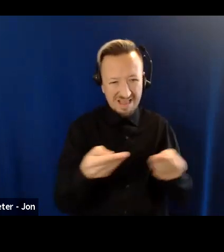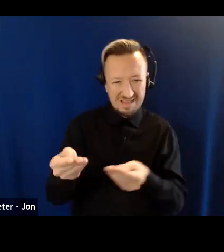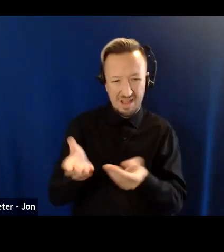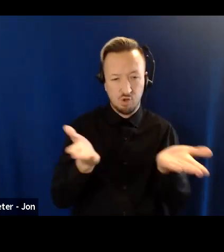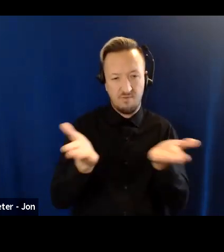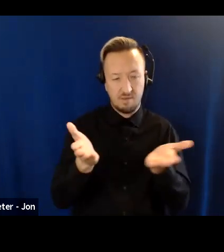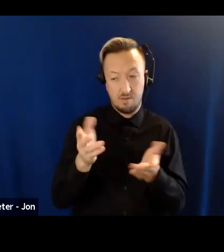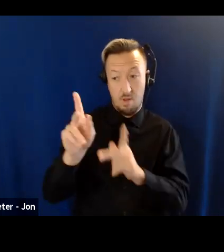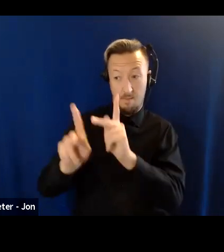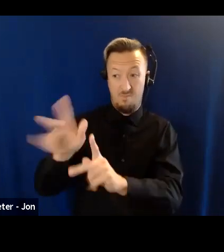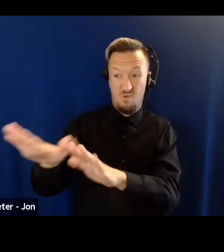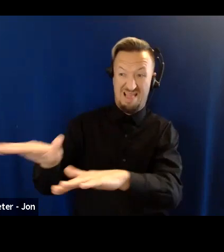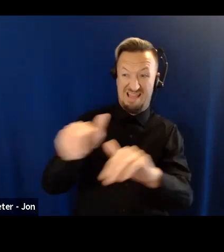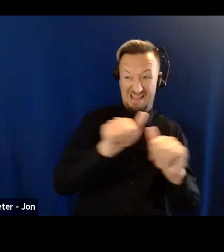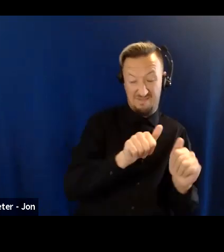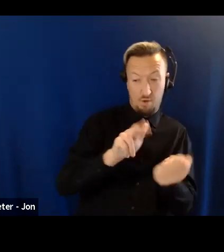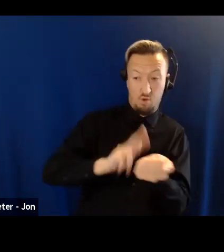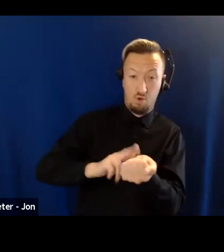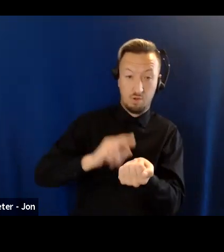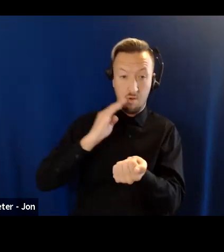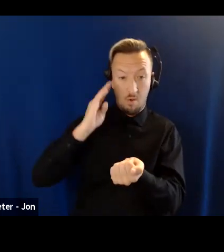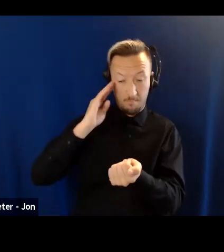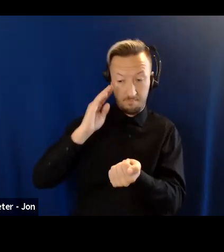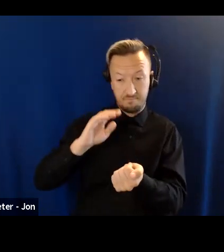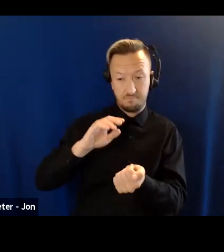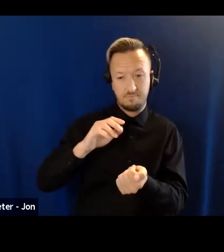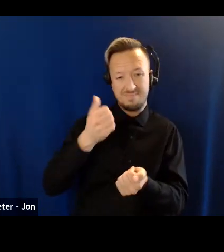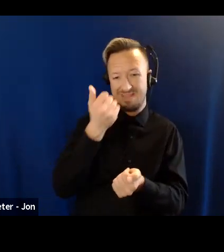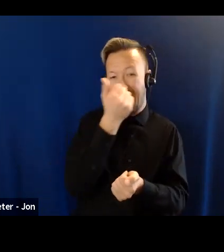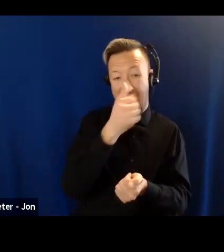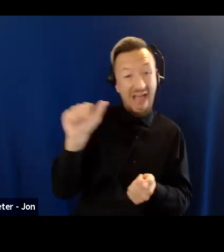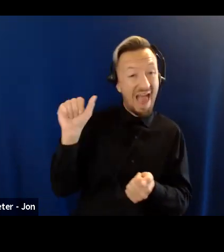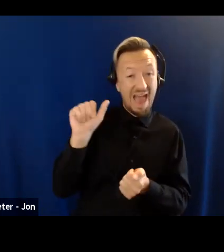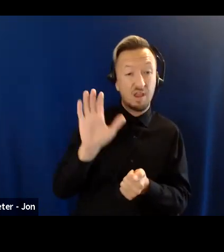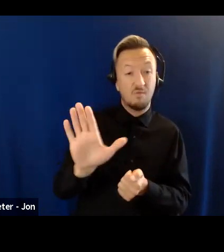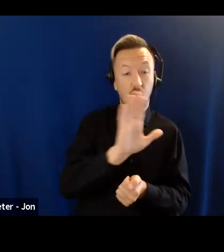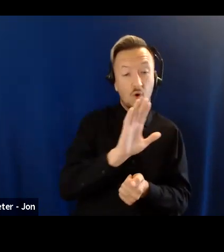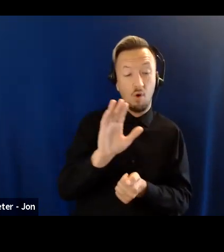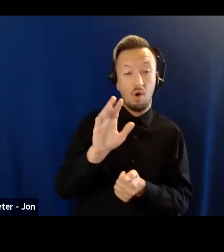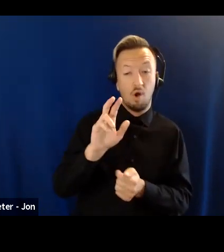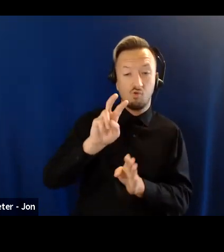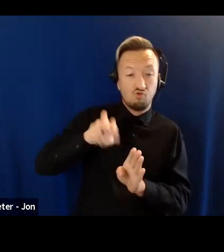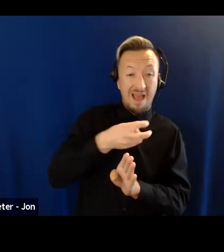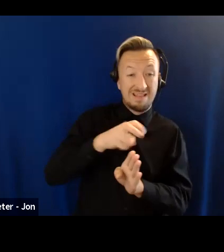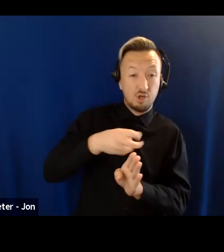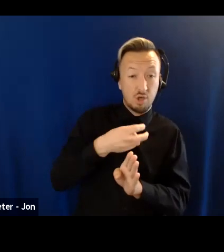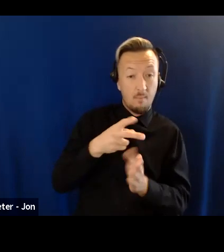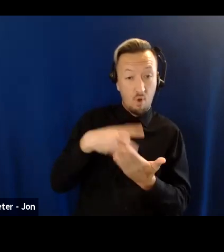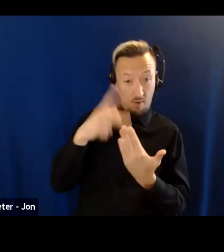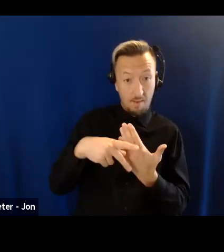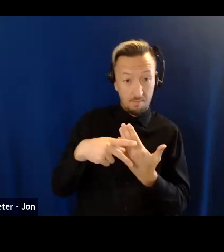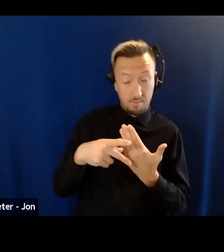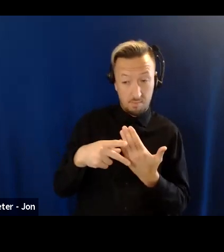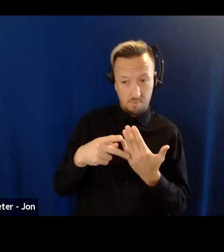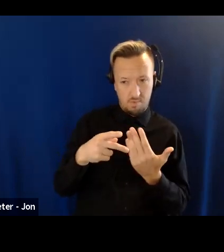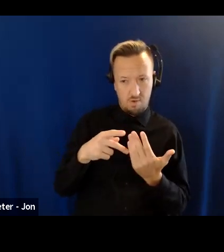out of nursing facility, any of the transition programs that you can do and help, educate,